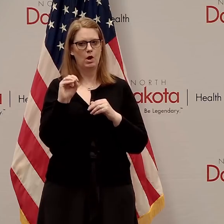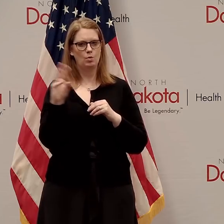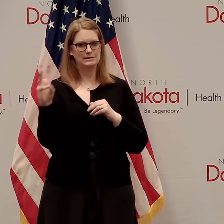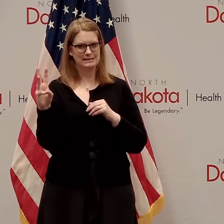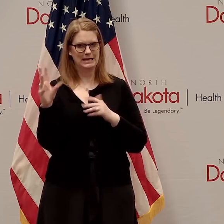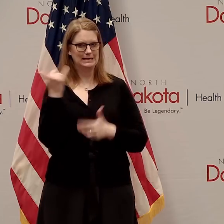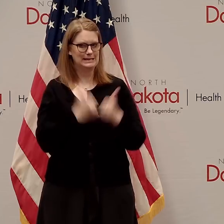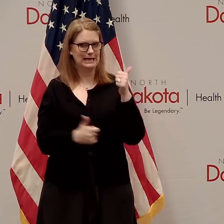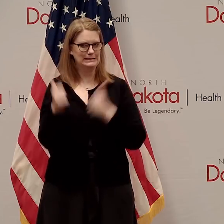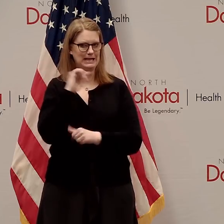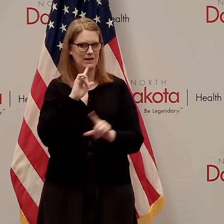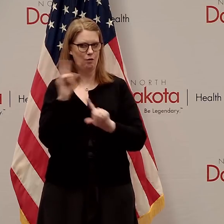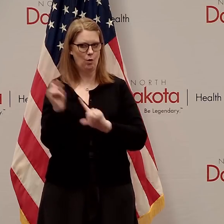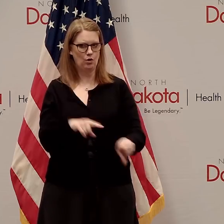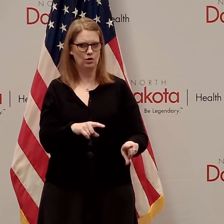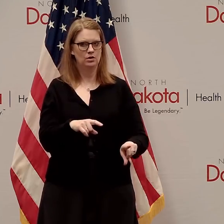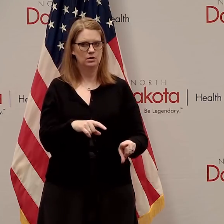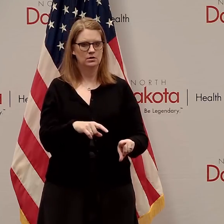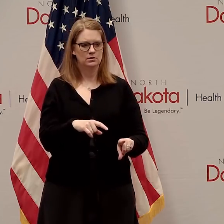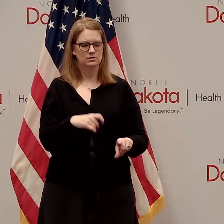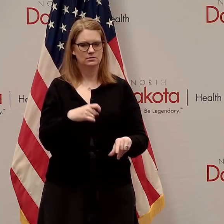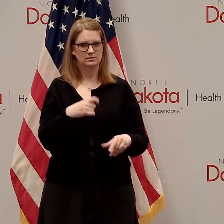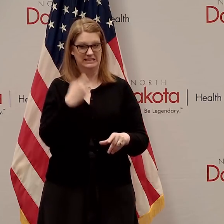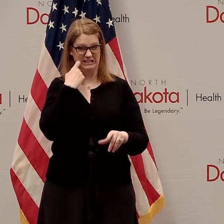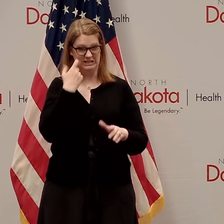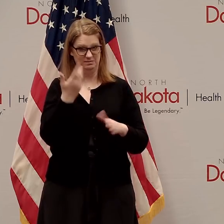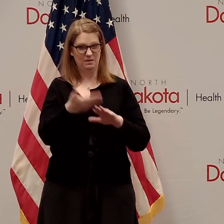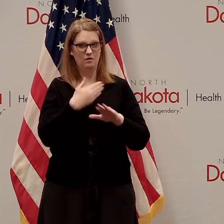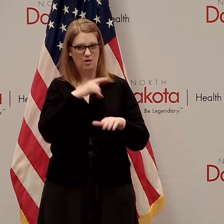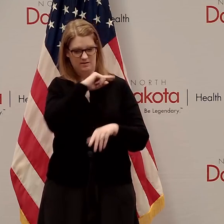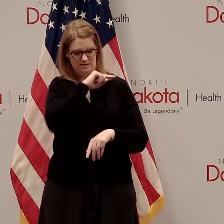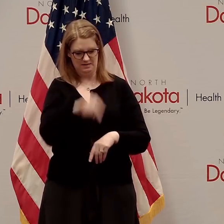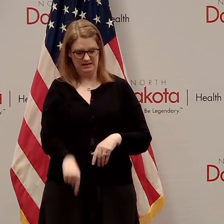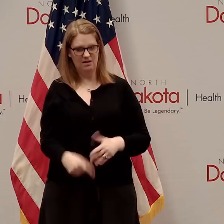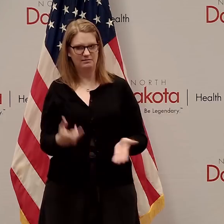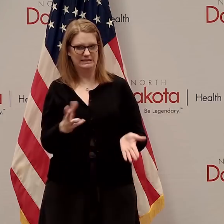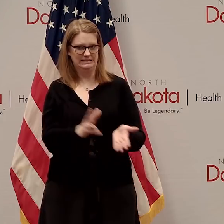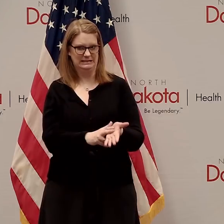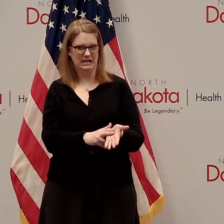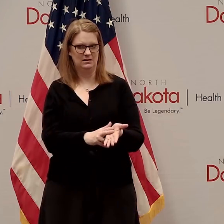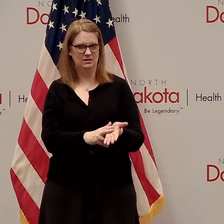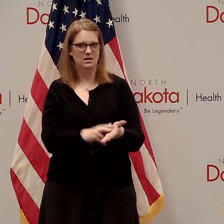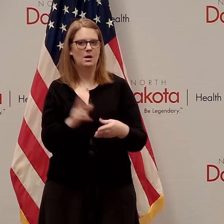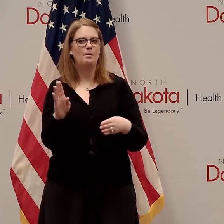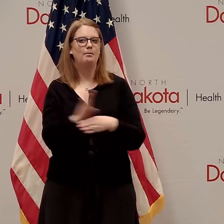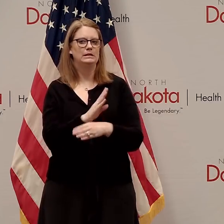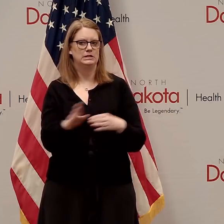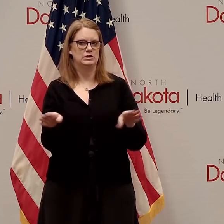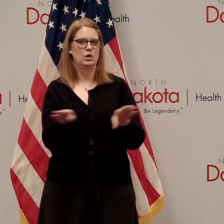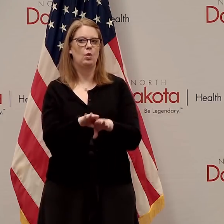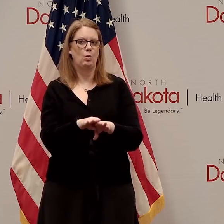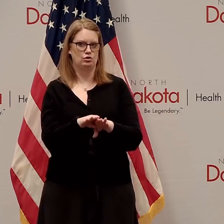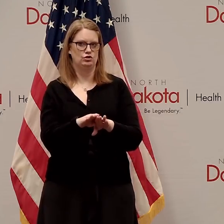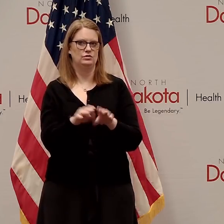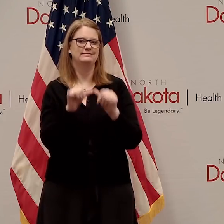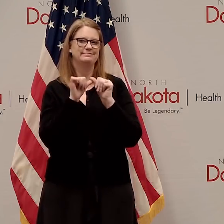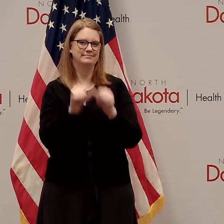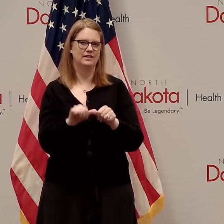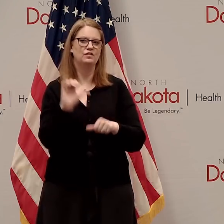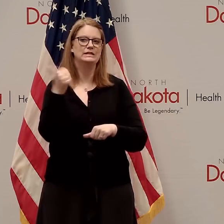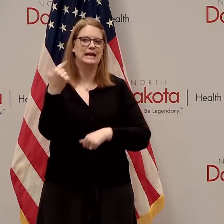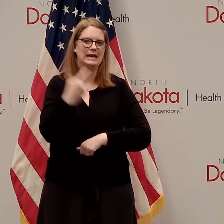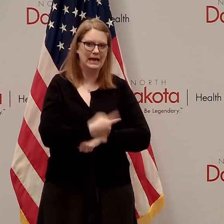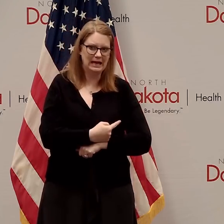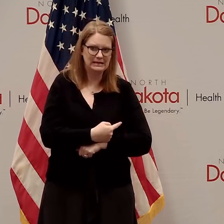2020-06 executive order. I signed that just before coming down here today, that we're extending those business closures for 10 days. That takes us